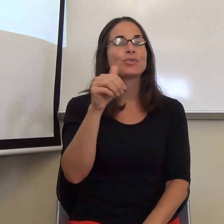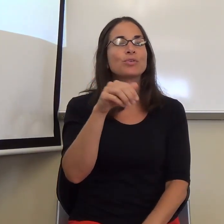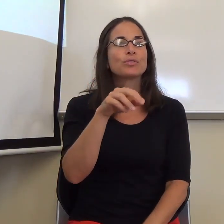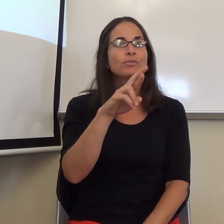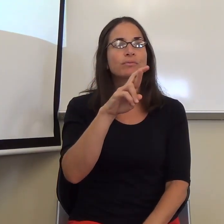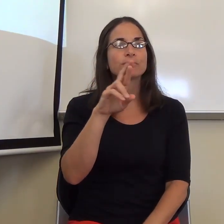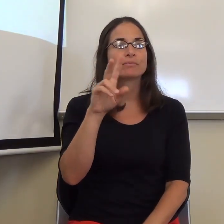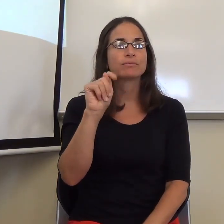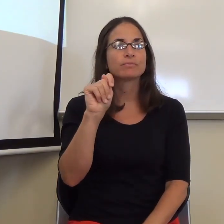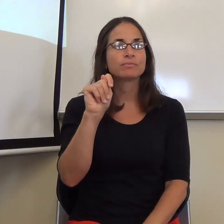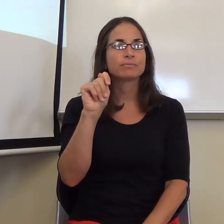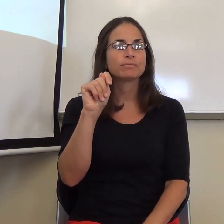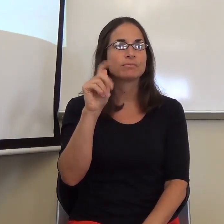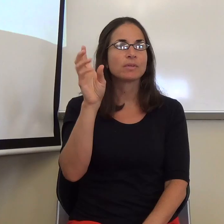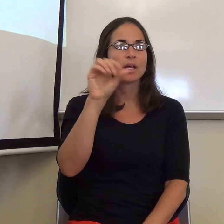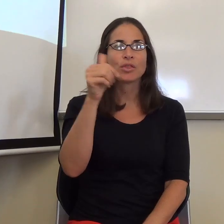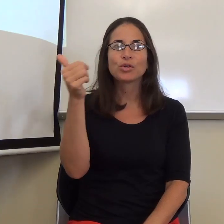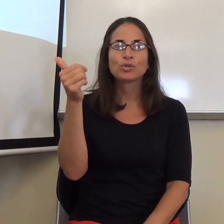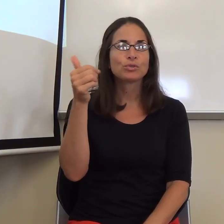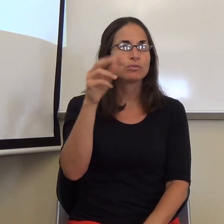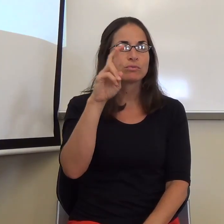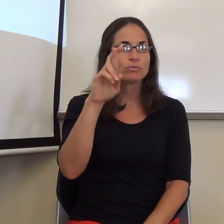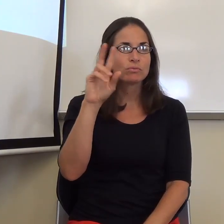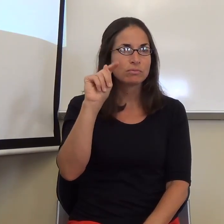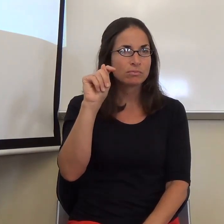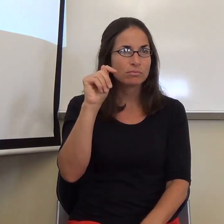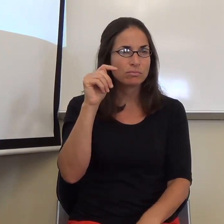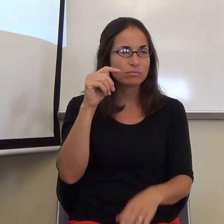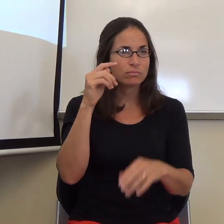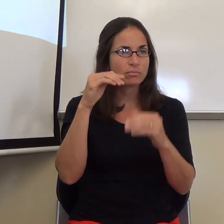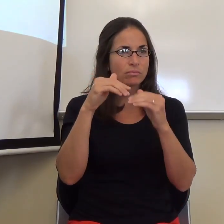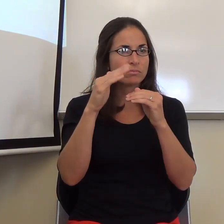paragraph? Especially up toward the beginning?